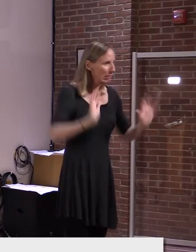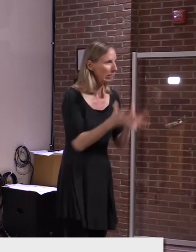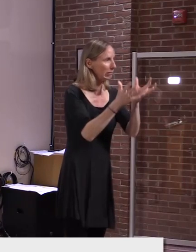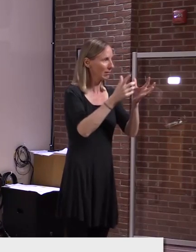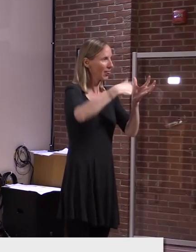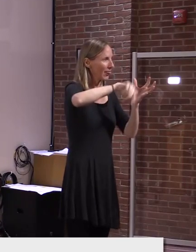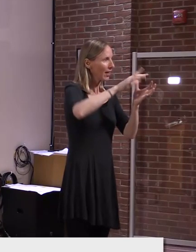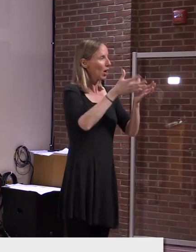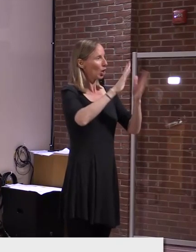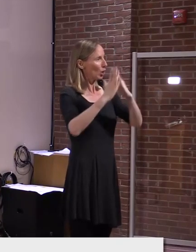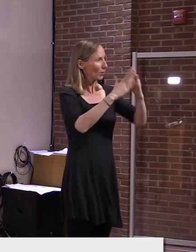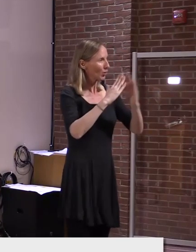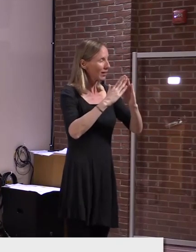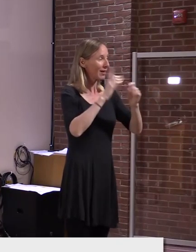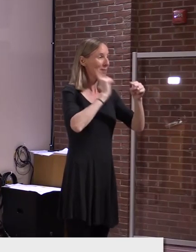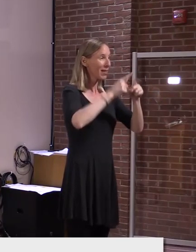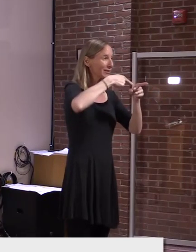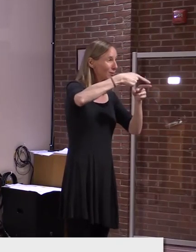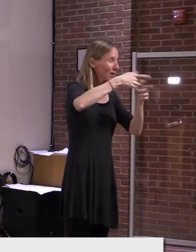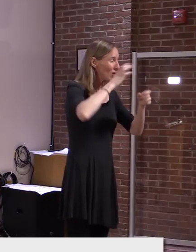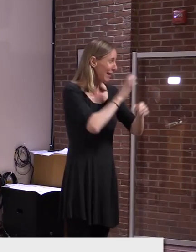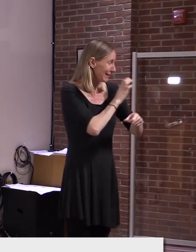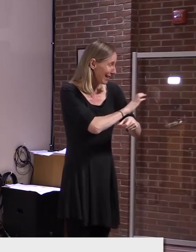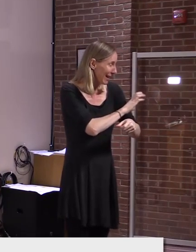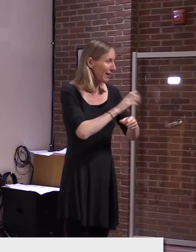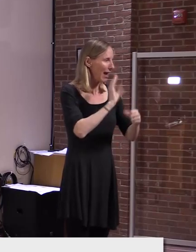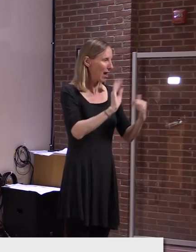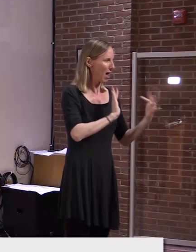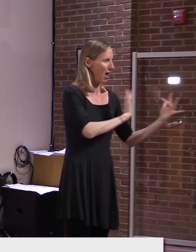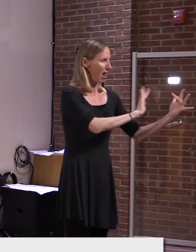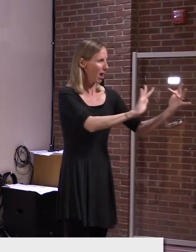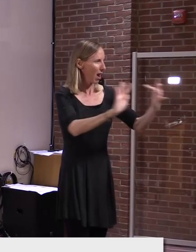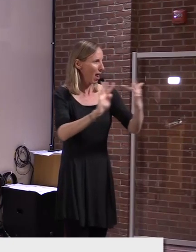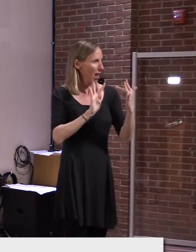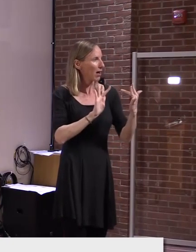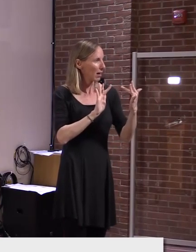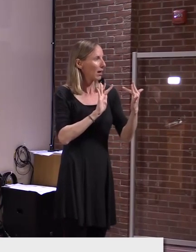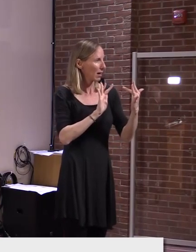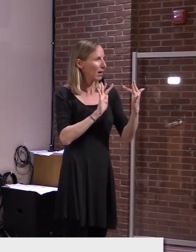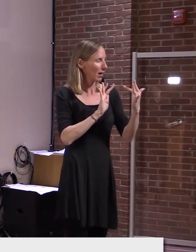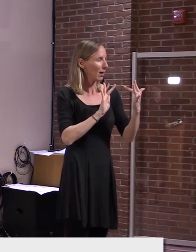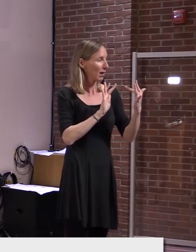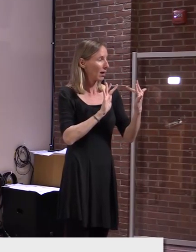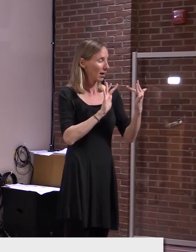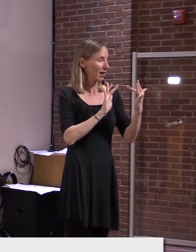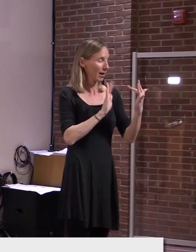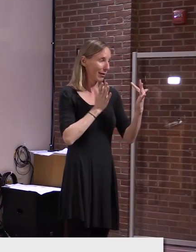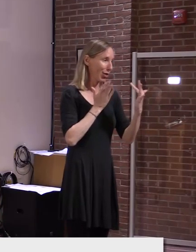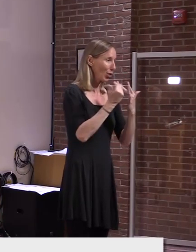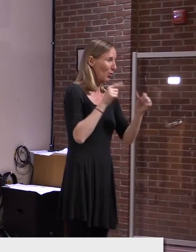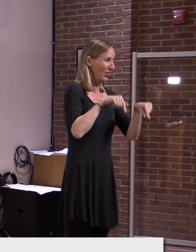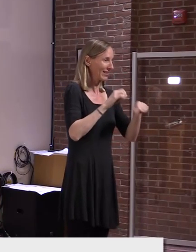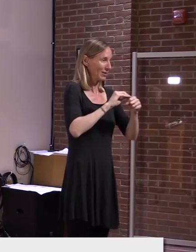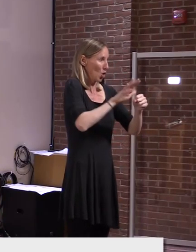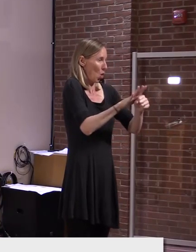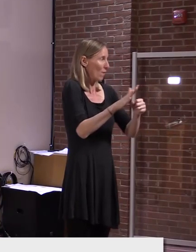also specialized clinics, as well as reaching out to them throughout this